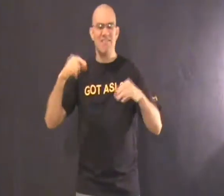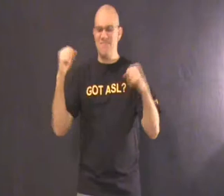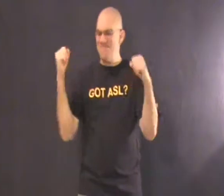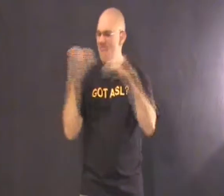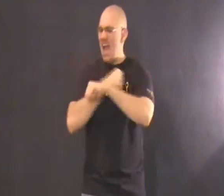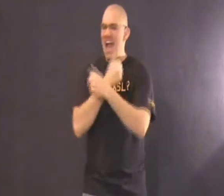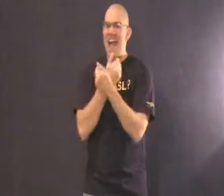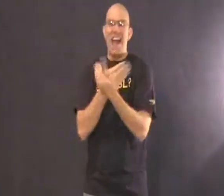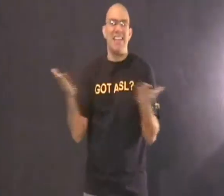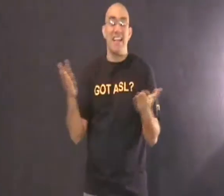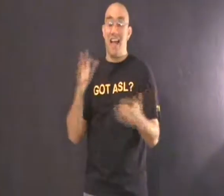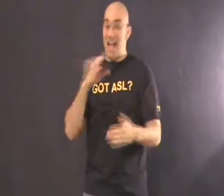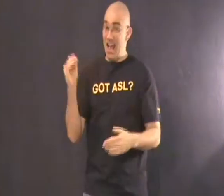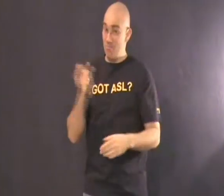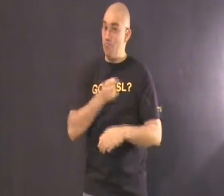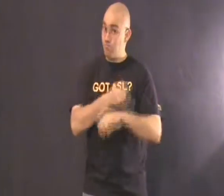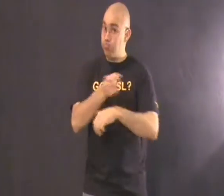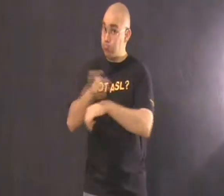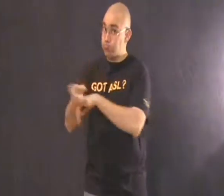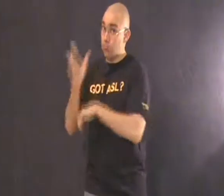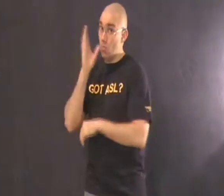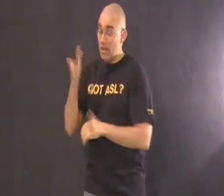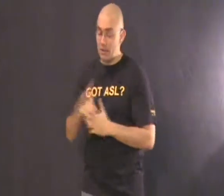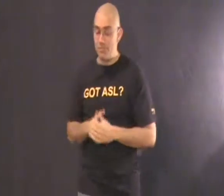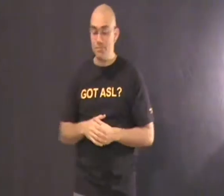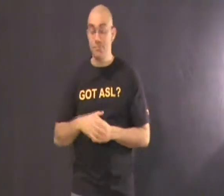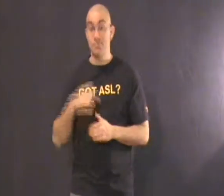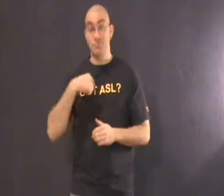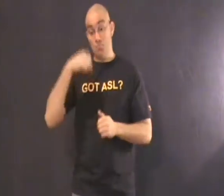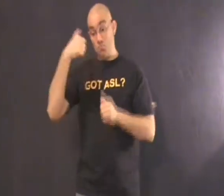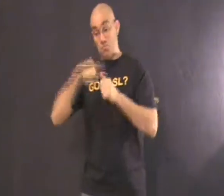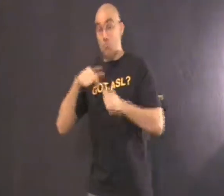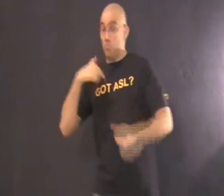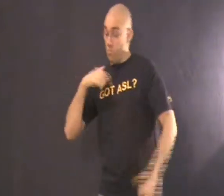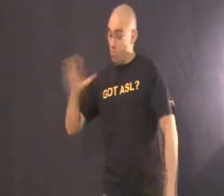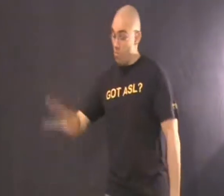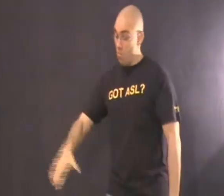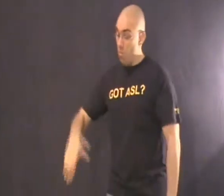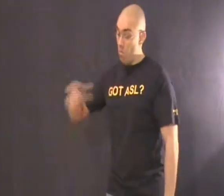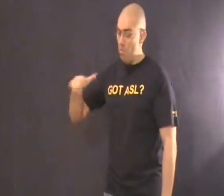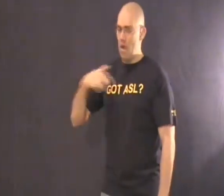This cat was fearless, and it would fight anything, and usually would win.